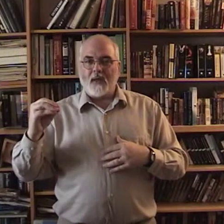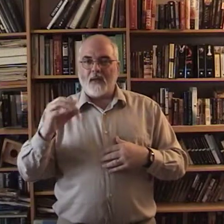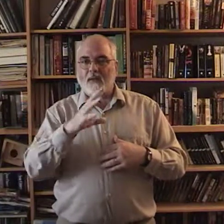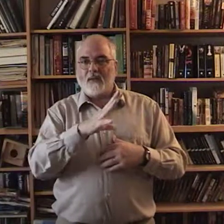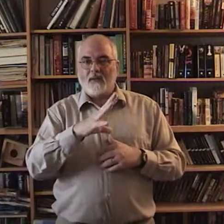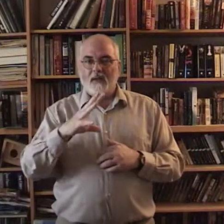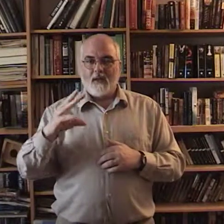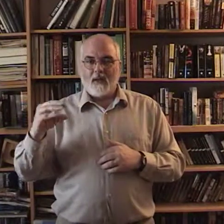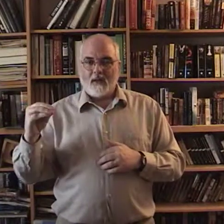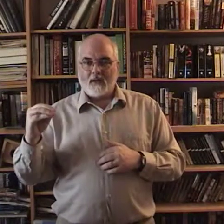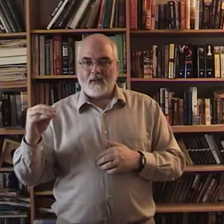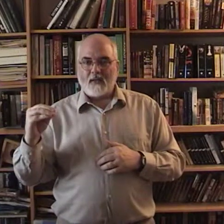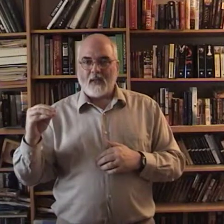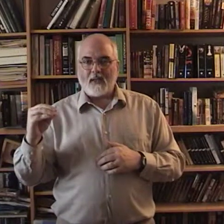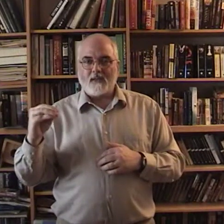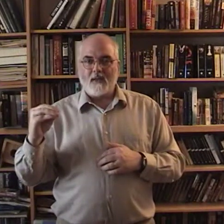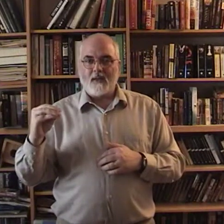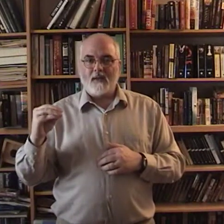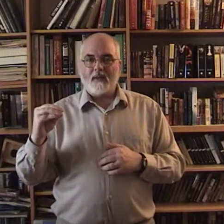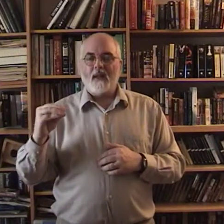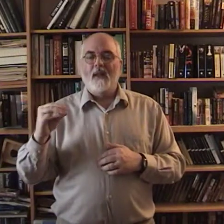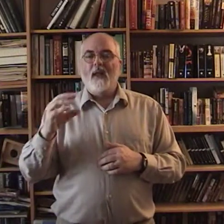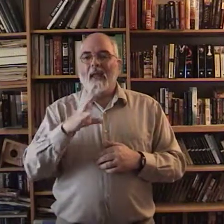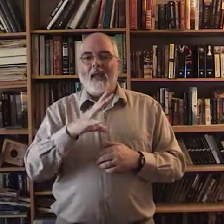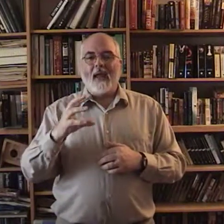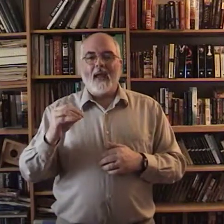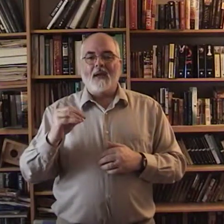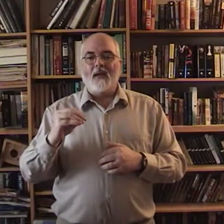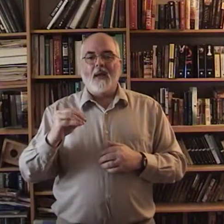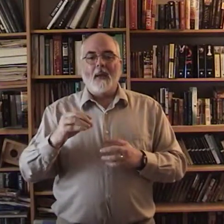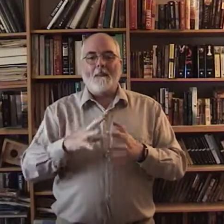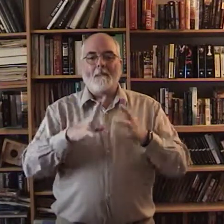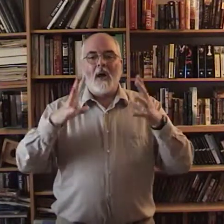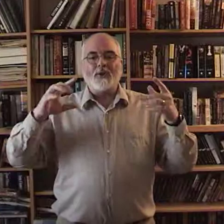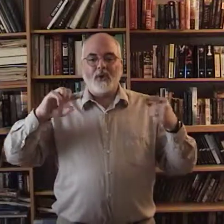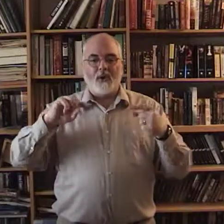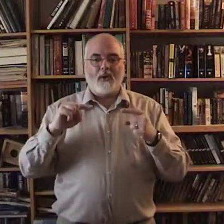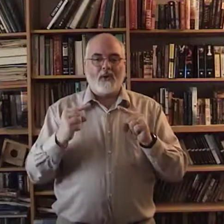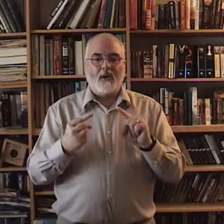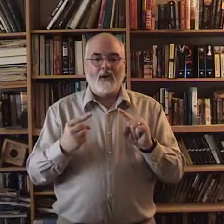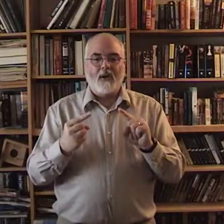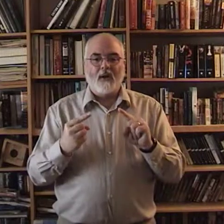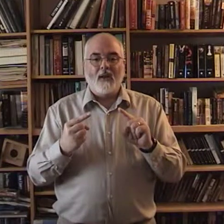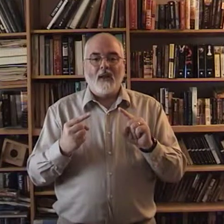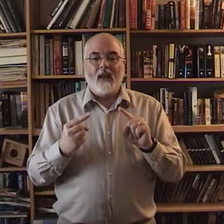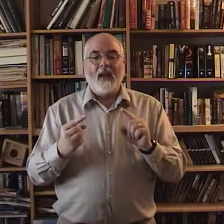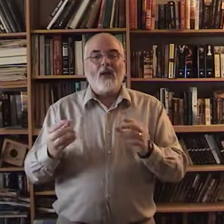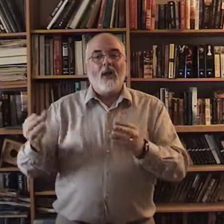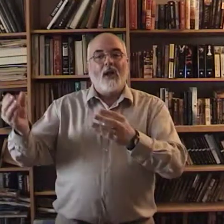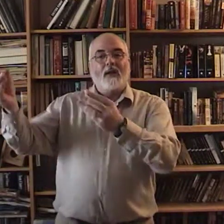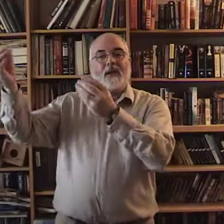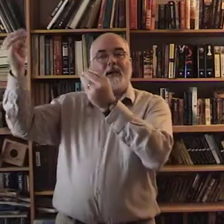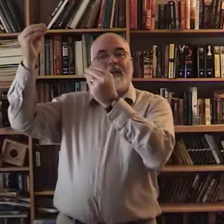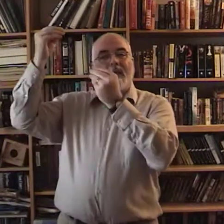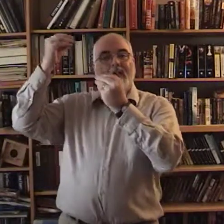together. See how that's done? And much hurt to